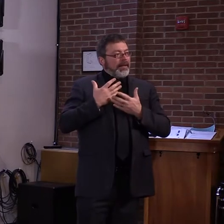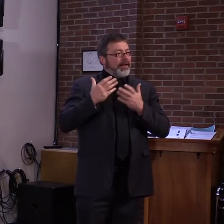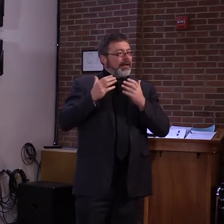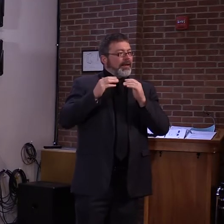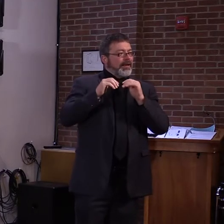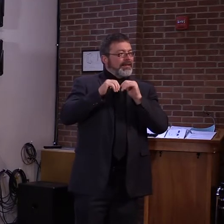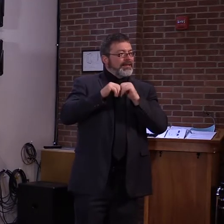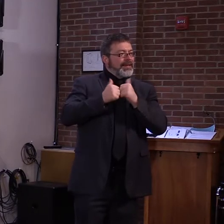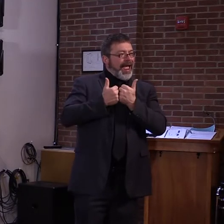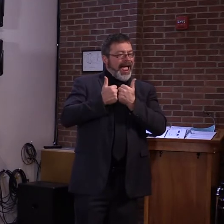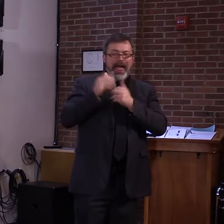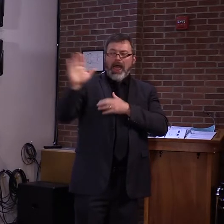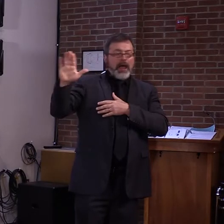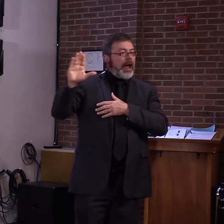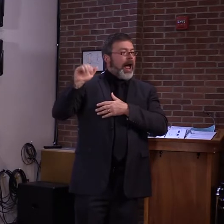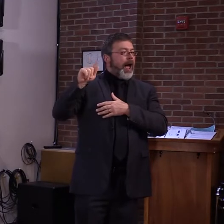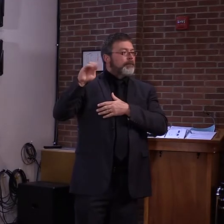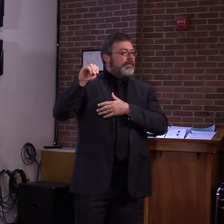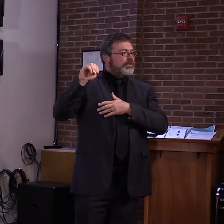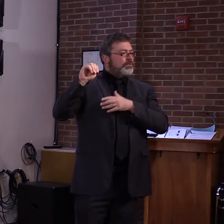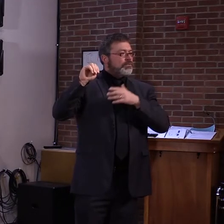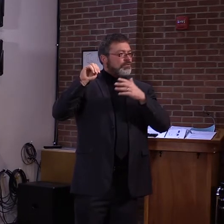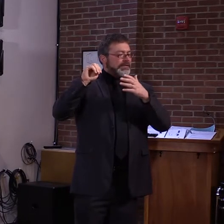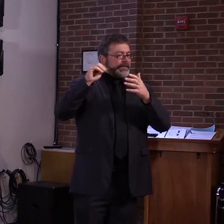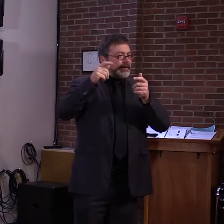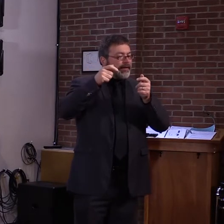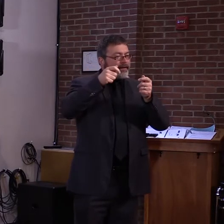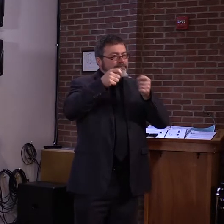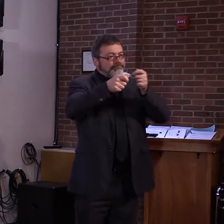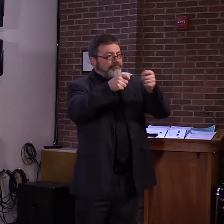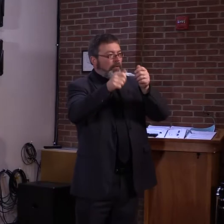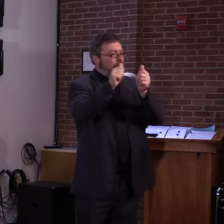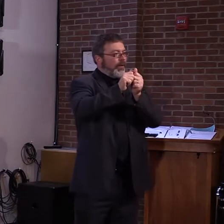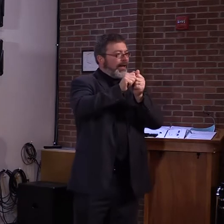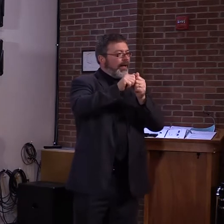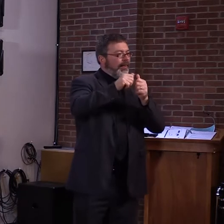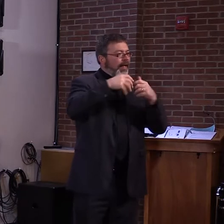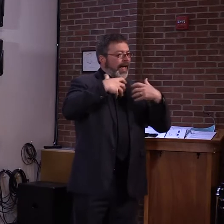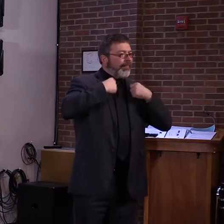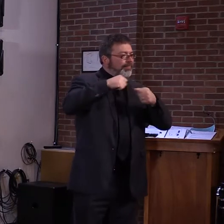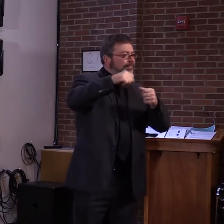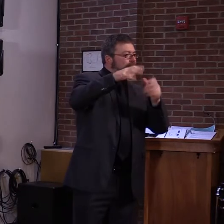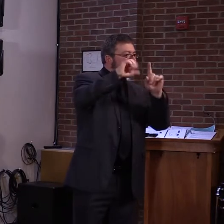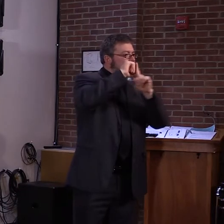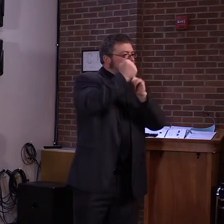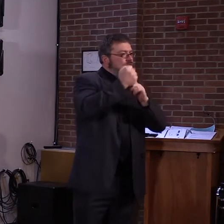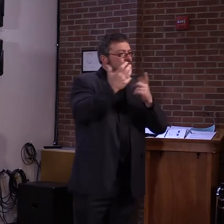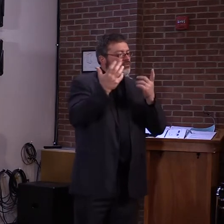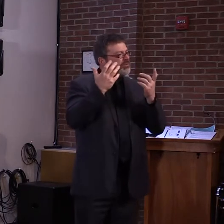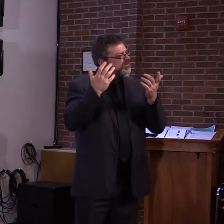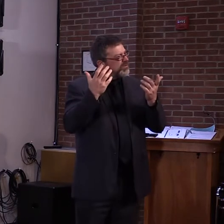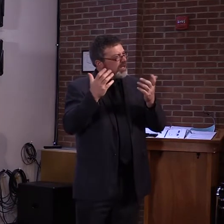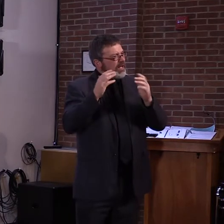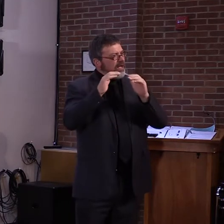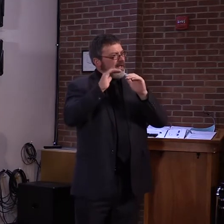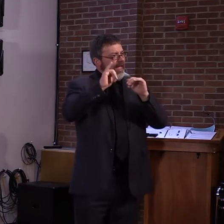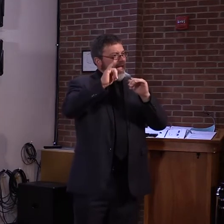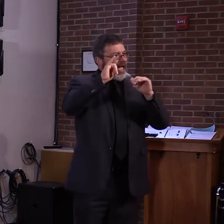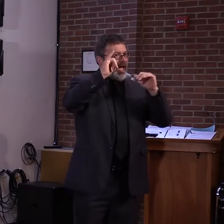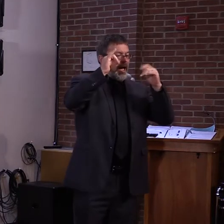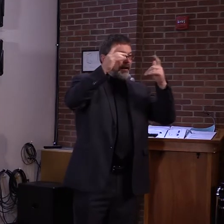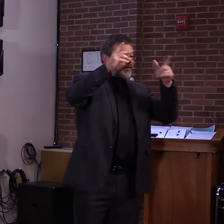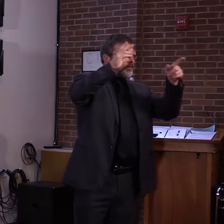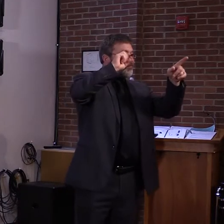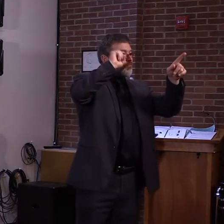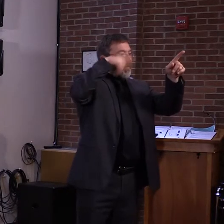officials? I don't know how a teacher would know that necessarily, that the superintendent or a principal had talked with health